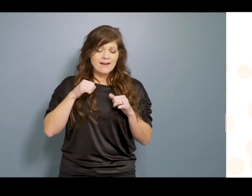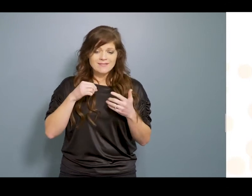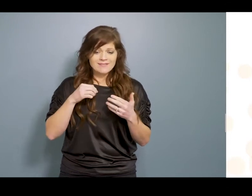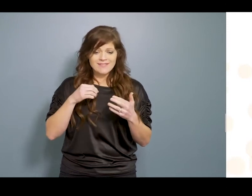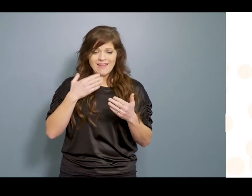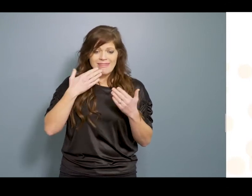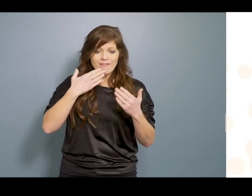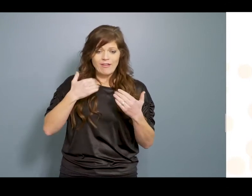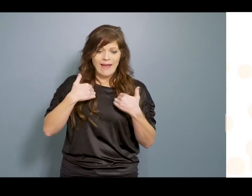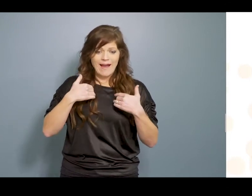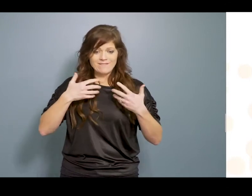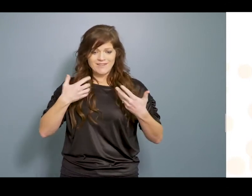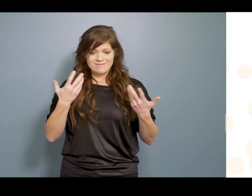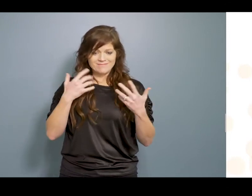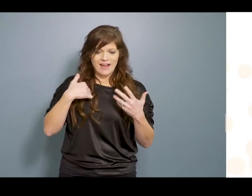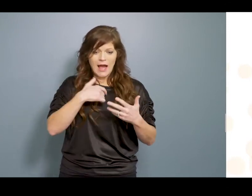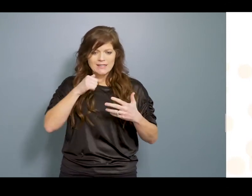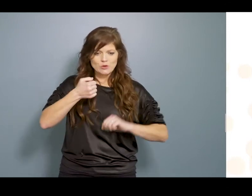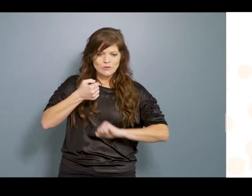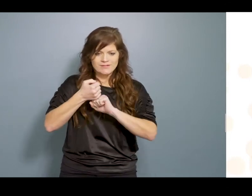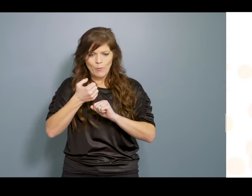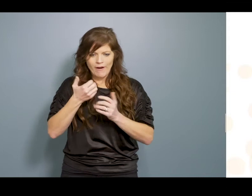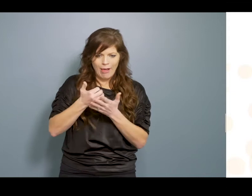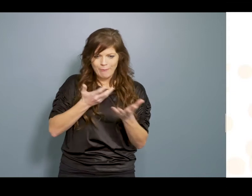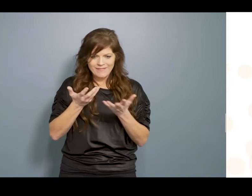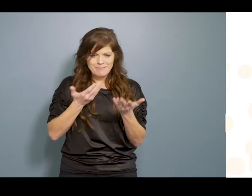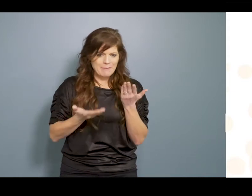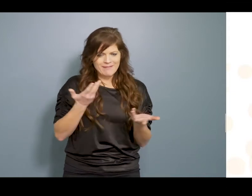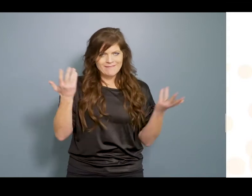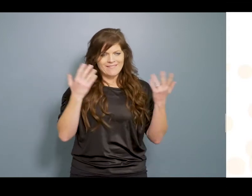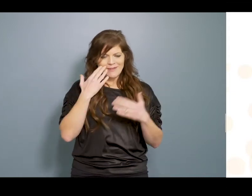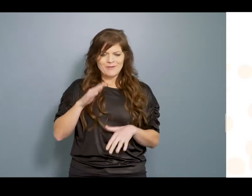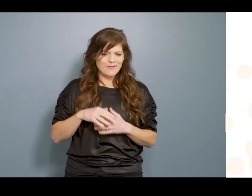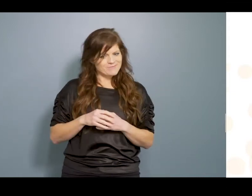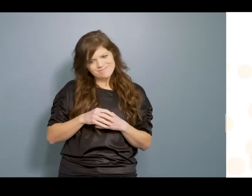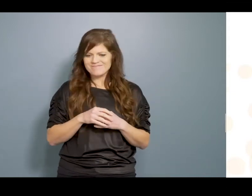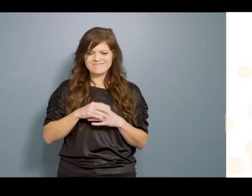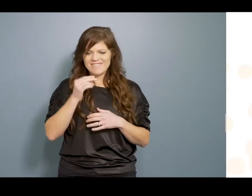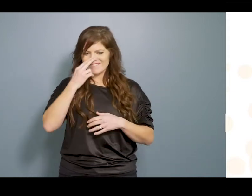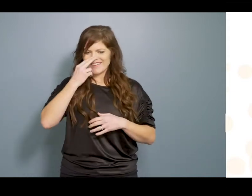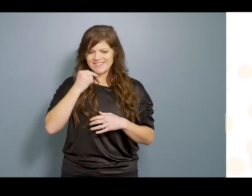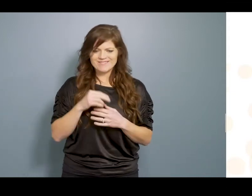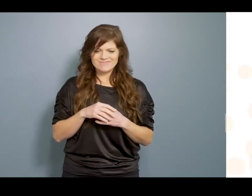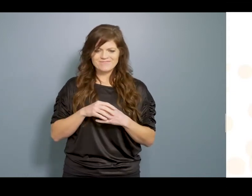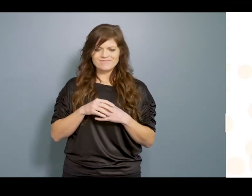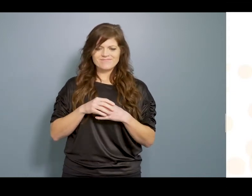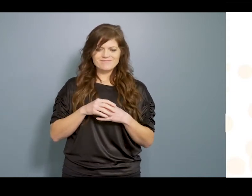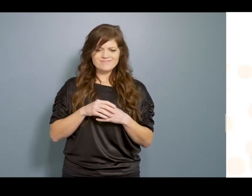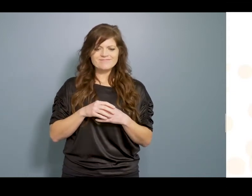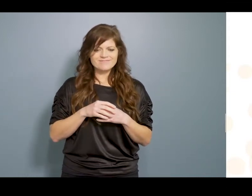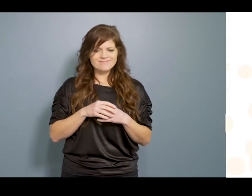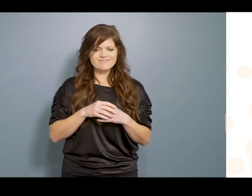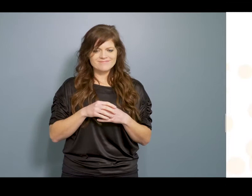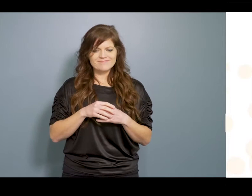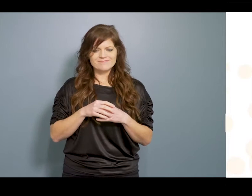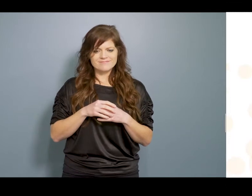saw the clip with Ed Harris as the flight commander in Apollo 13. And it really gets down to the heart and soul of